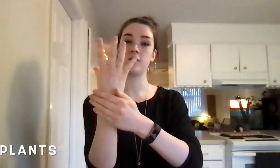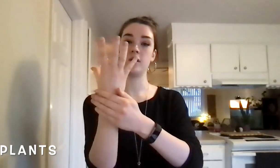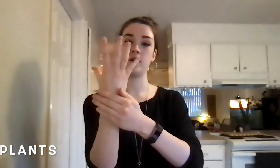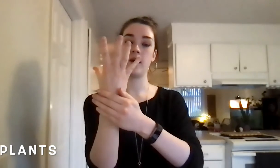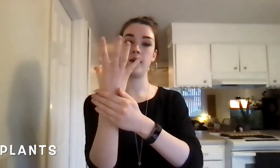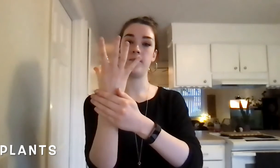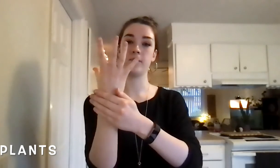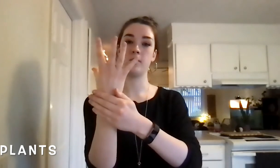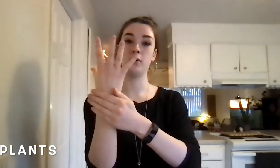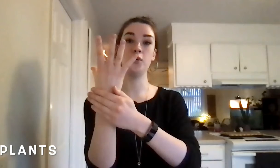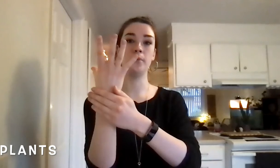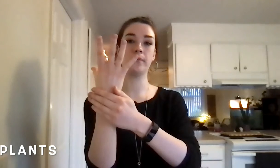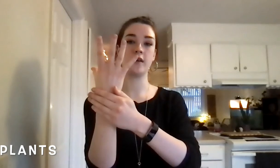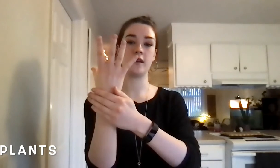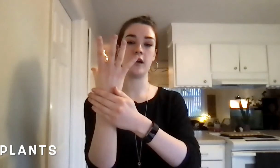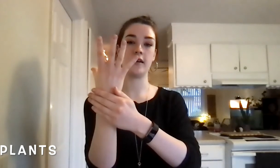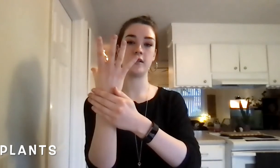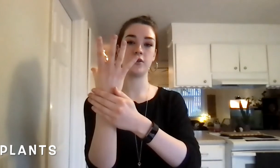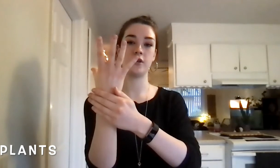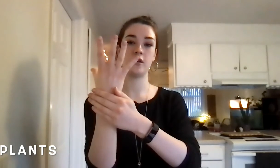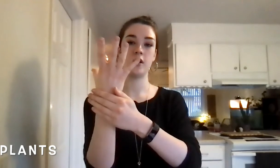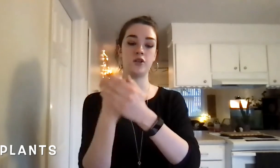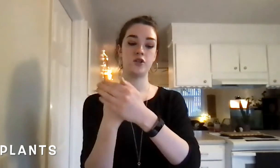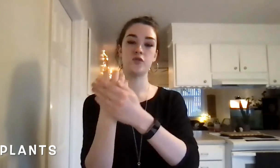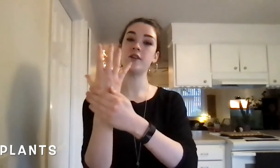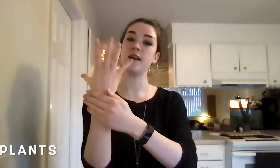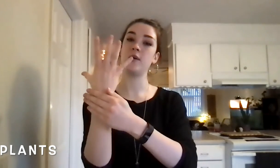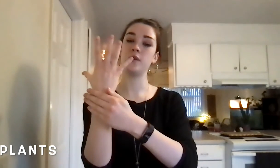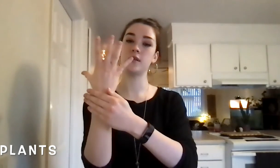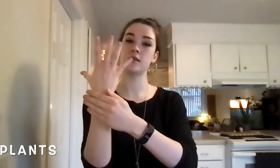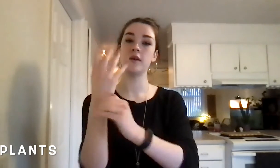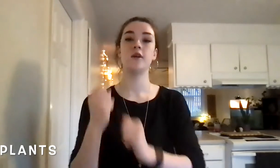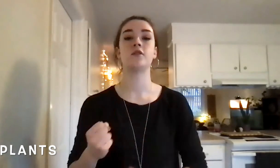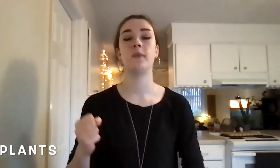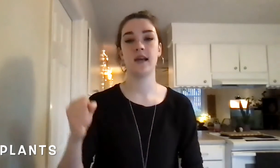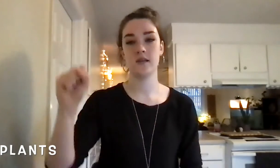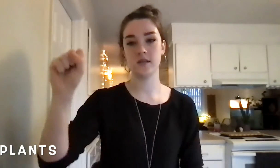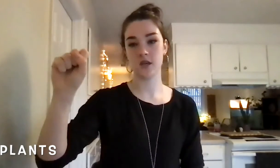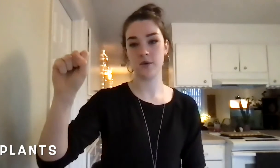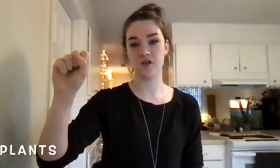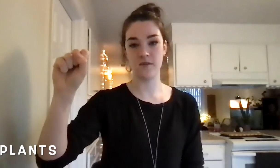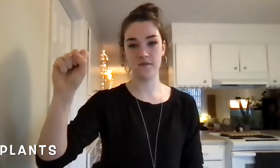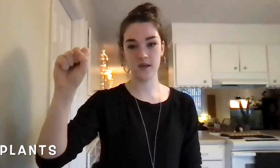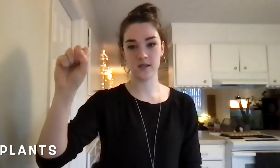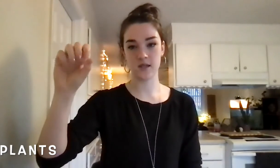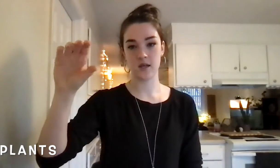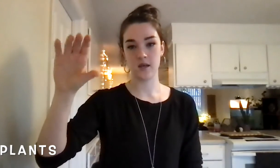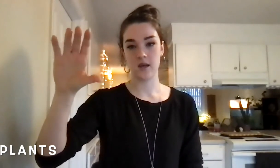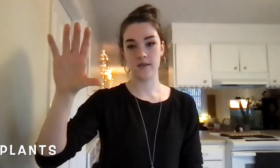to bloom, and then our hand is going to stretch outwards. So my hand is going from a fist, and then